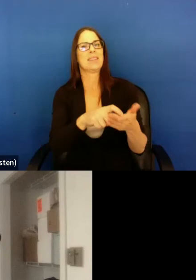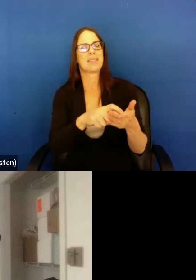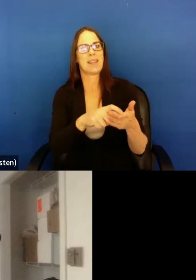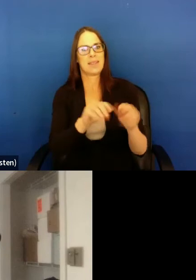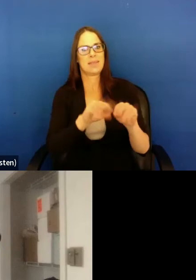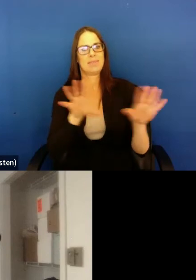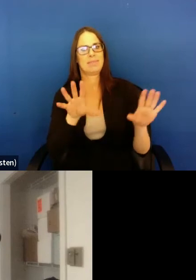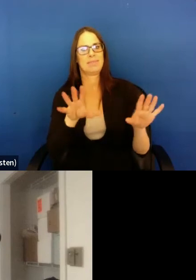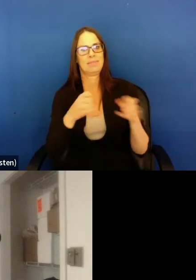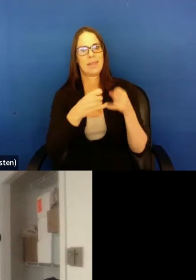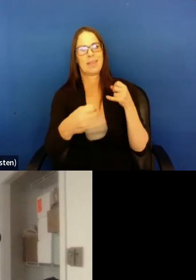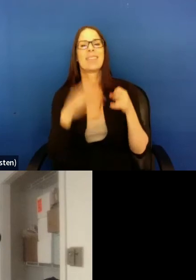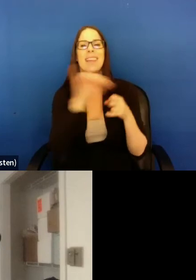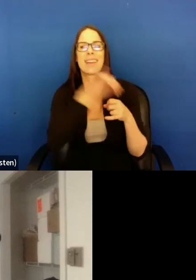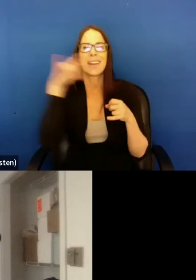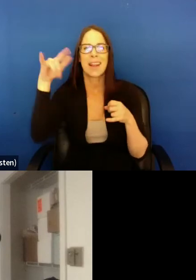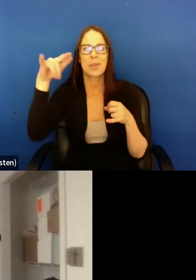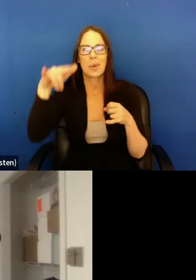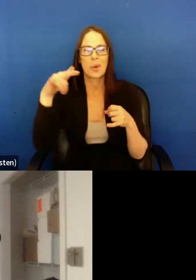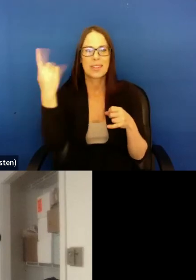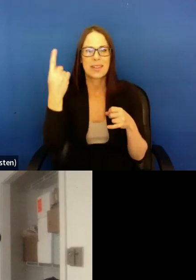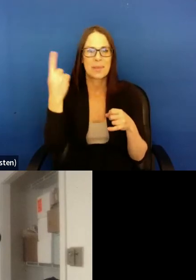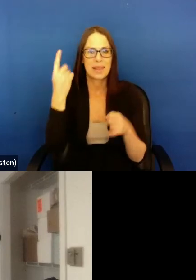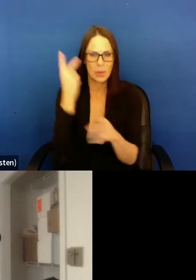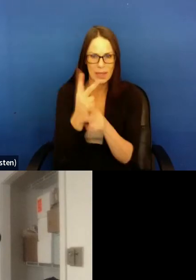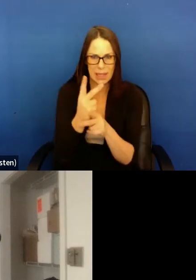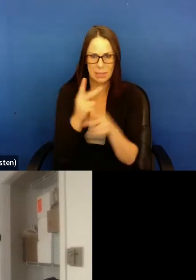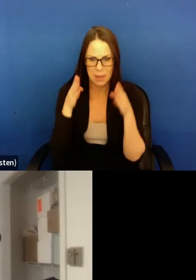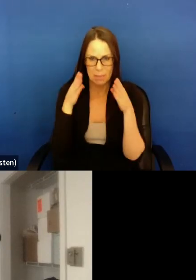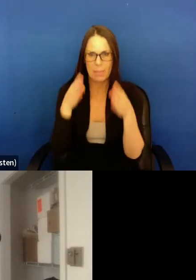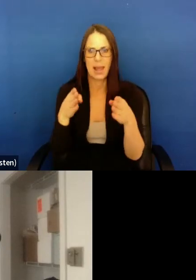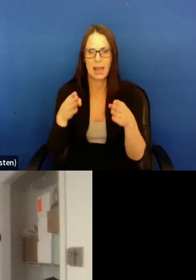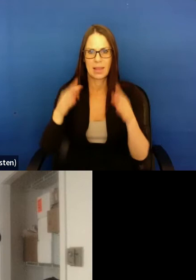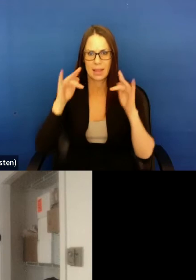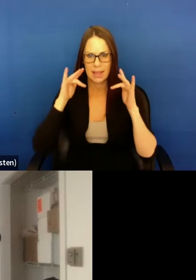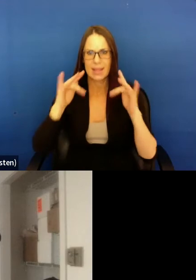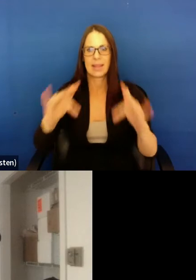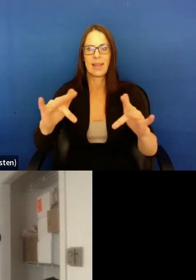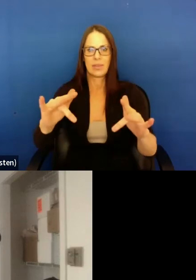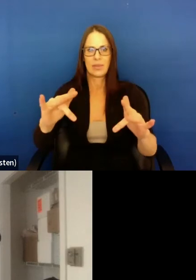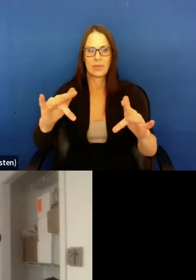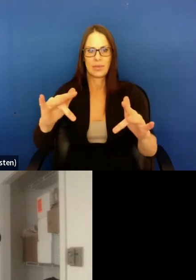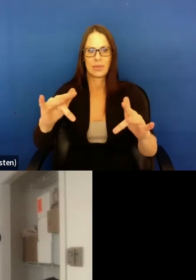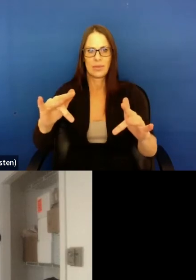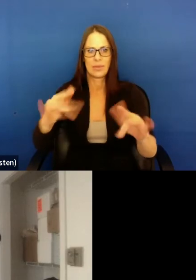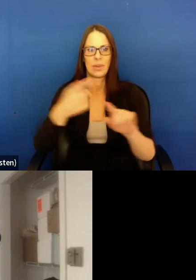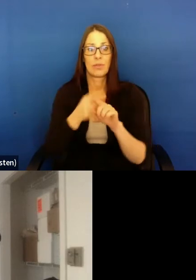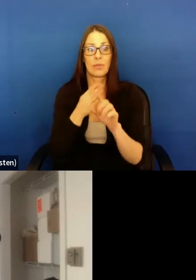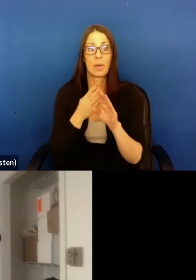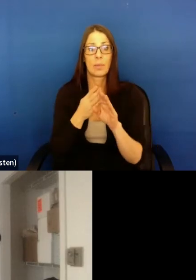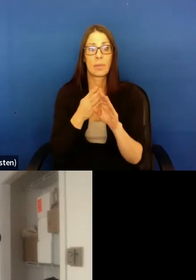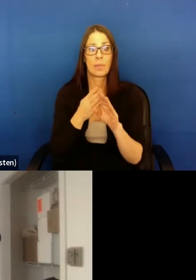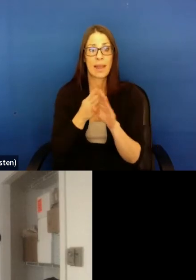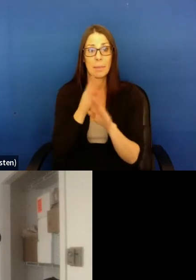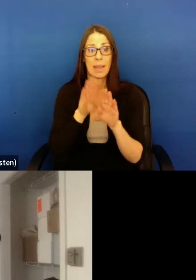Something that simple, just to keep a path very distinctly clear from the main door of ISIC to the